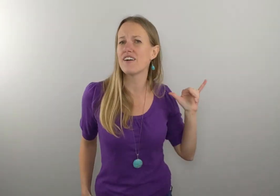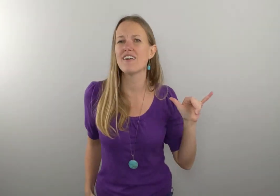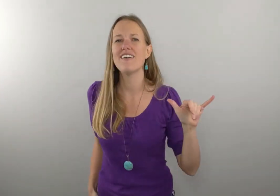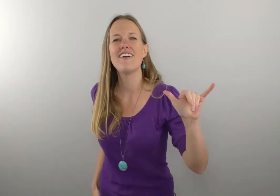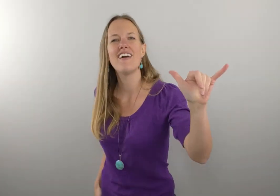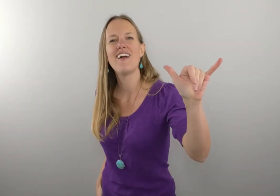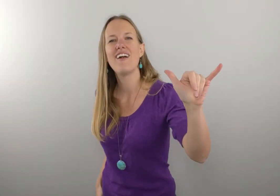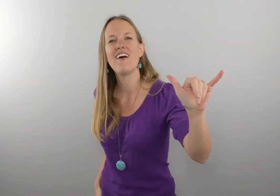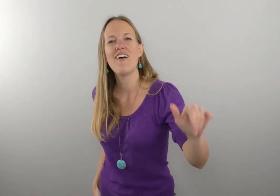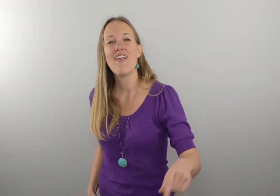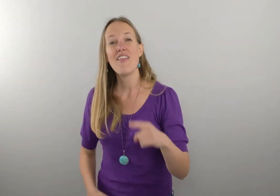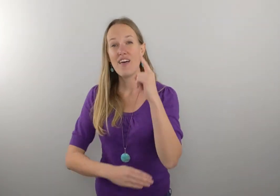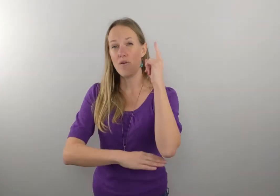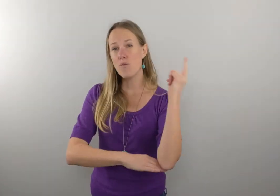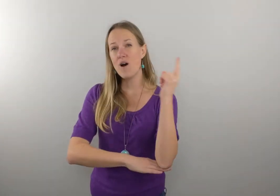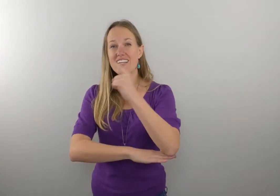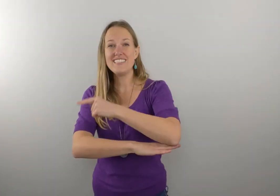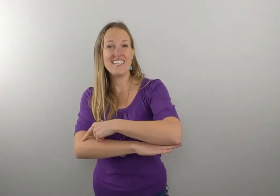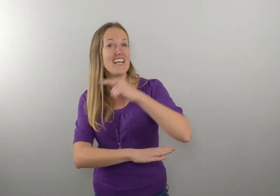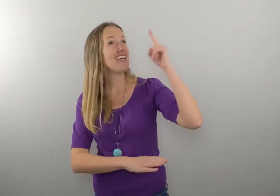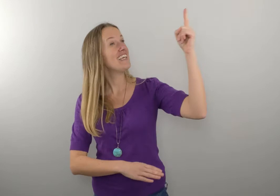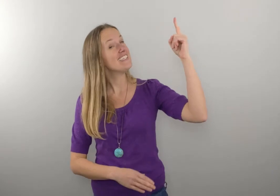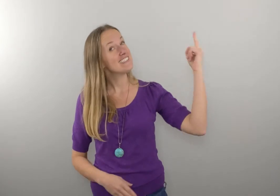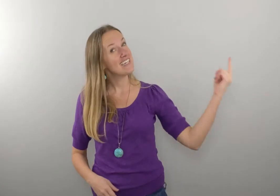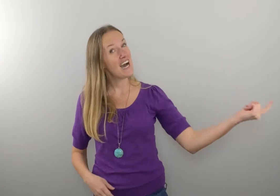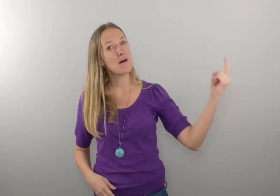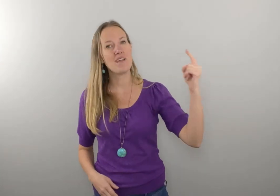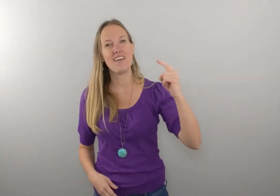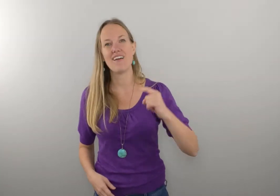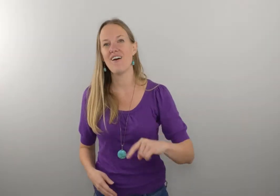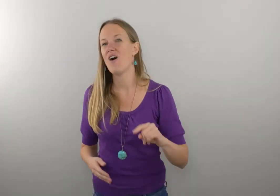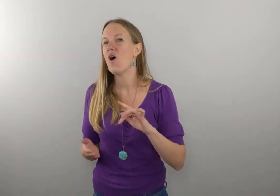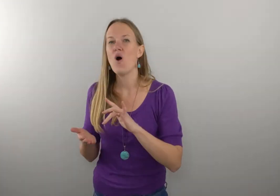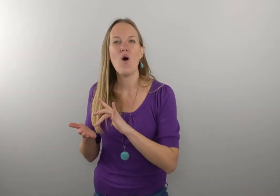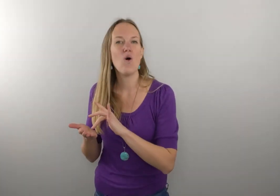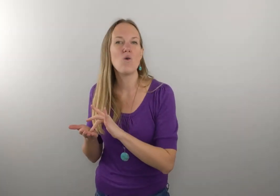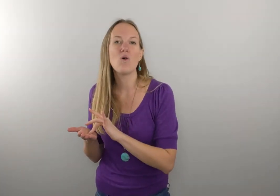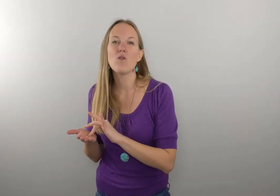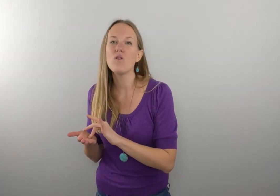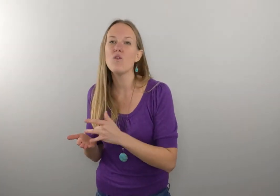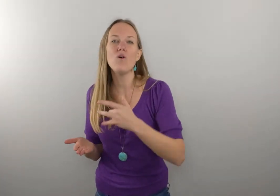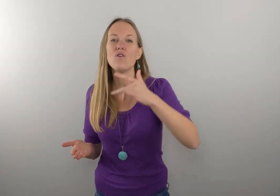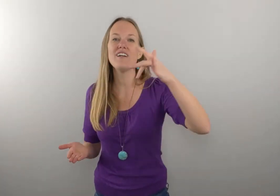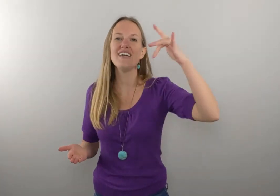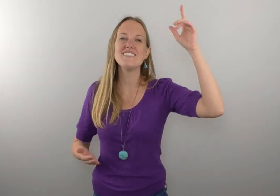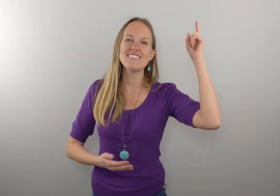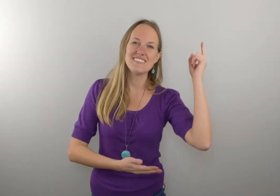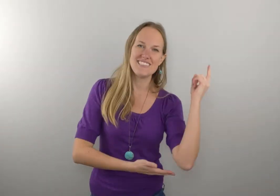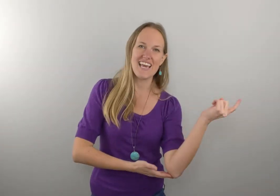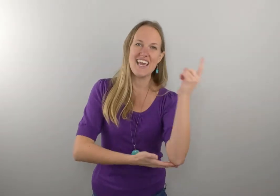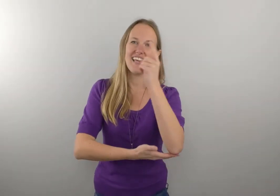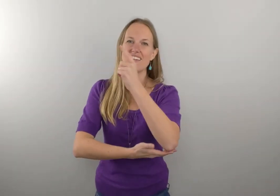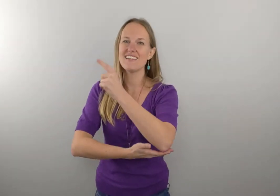forever, that one day he's coming. Oh, glorious day,